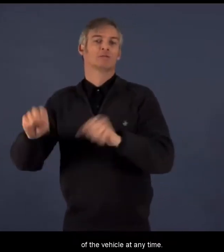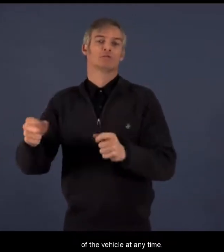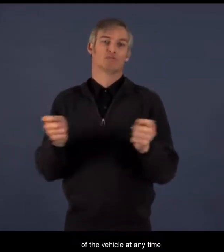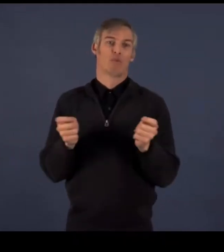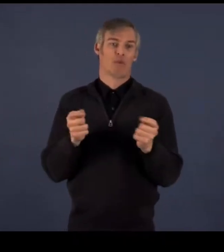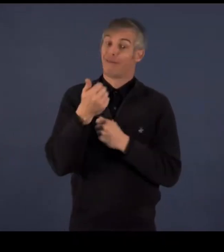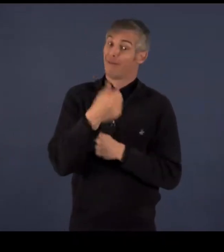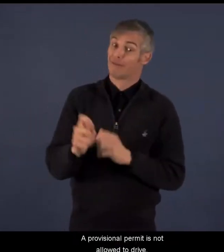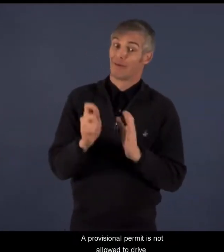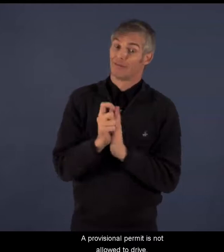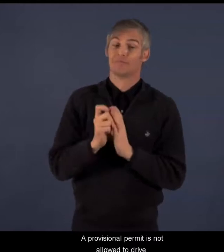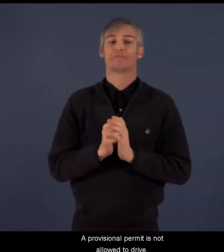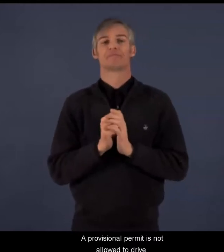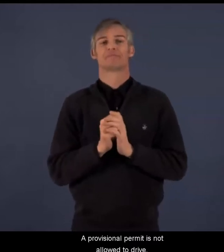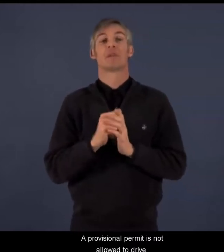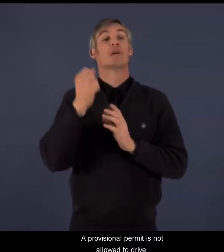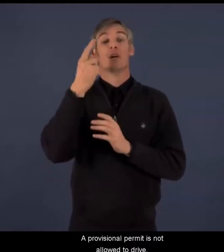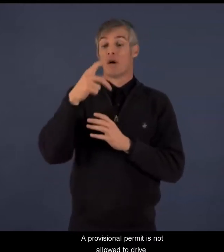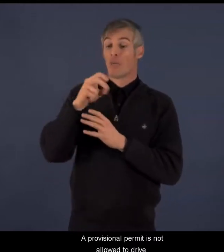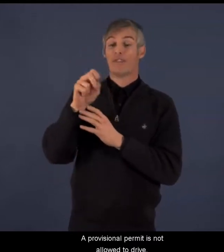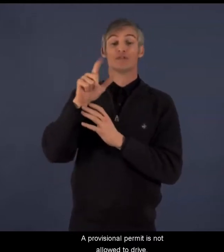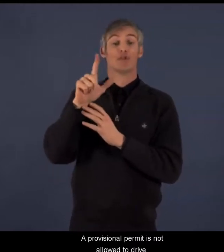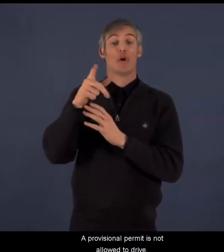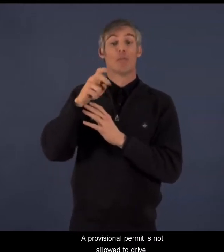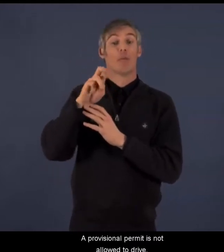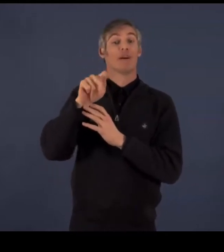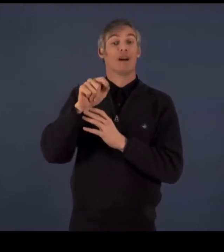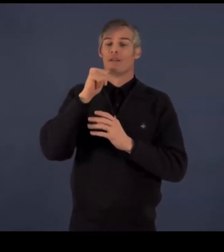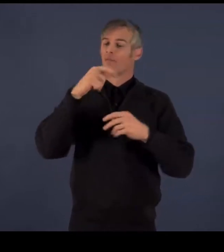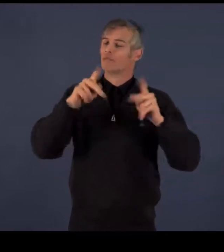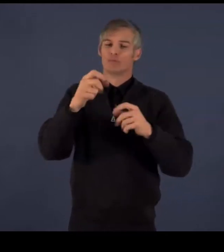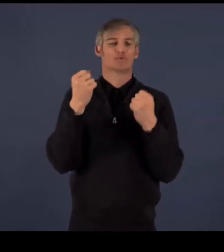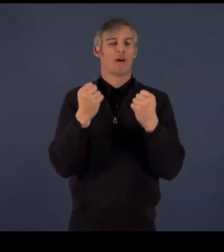time. A provisional permit does not allow you to drive